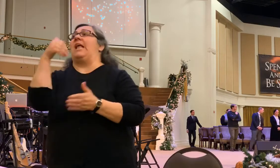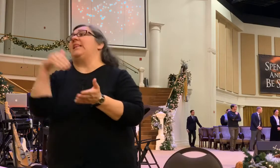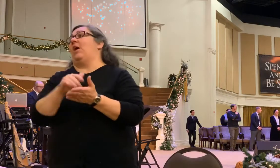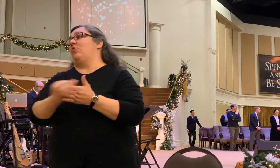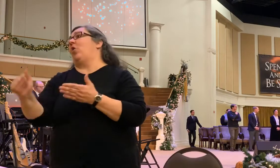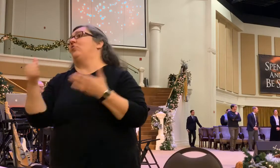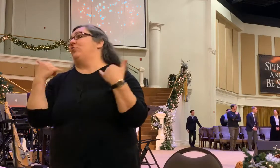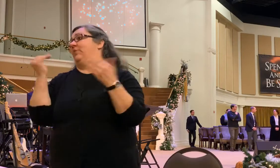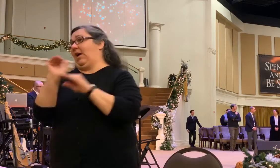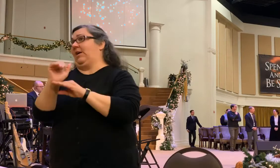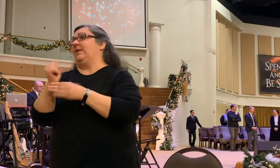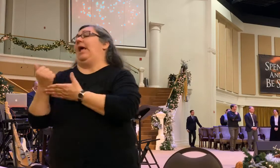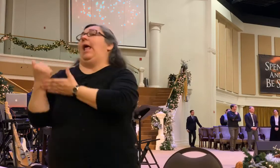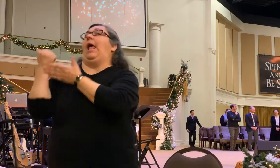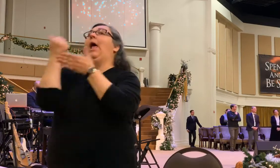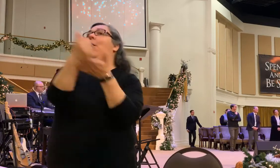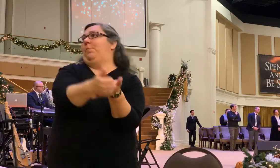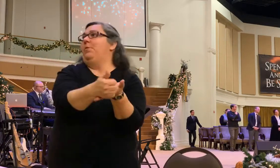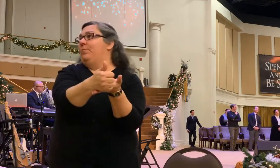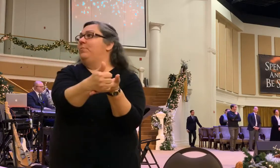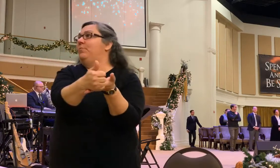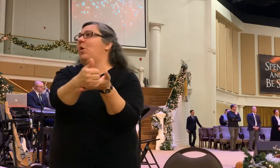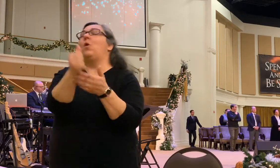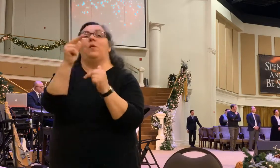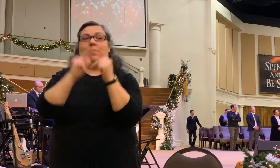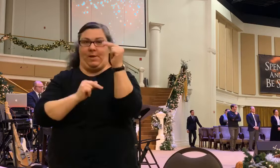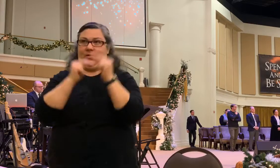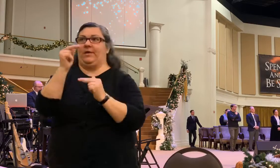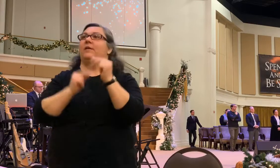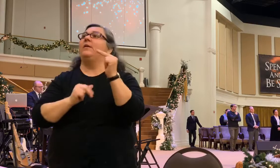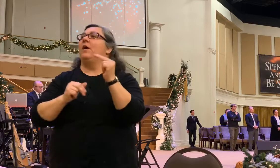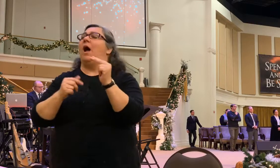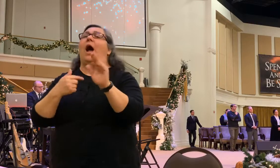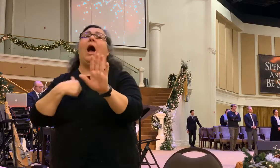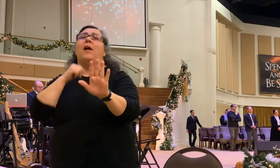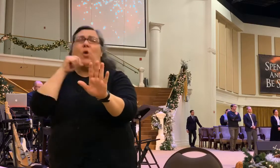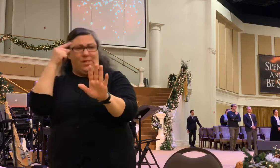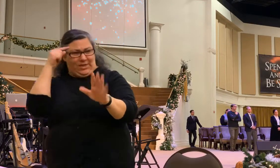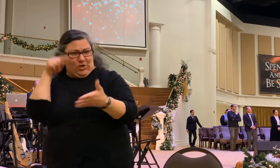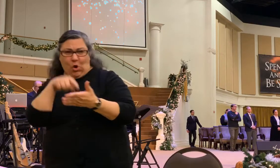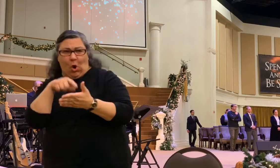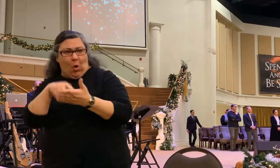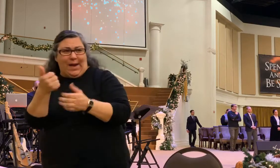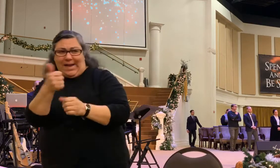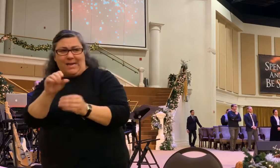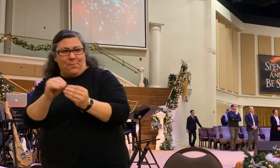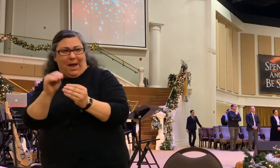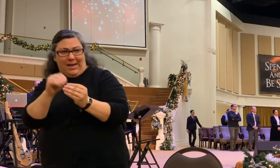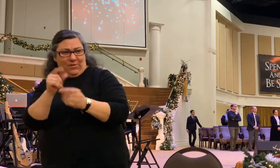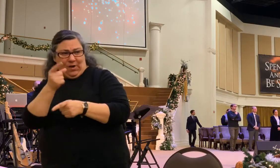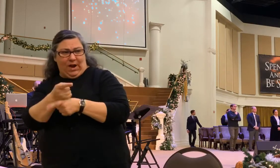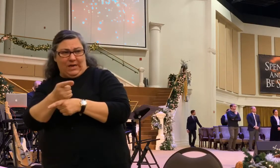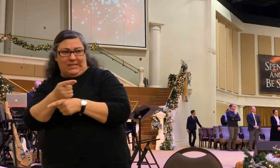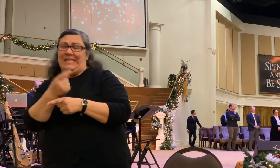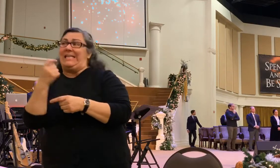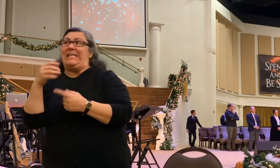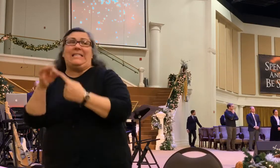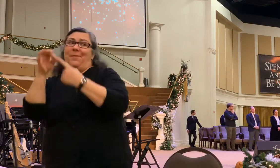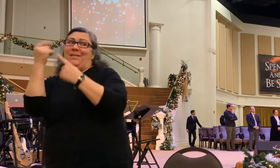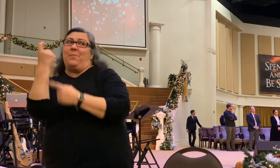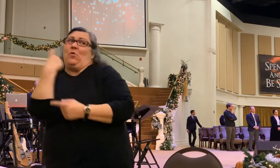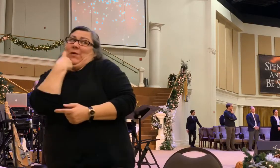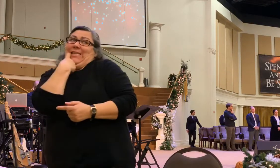this room to help with this building. I don't think you owe anything other than maybe something that y'all done in the last 30